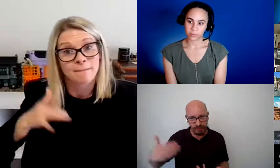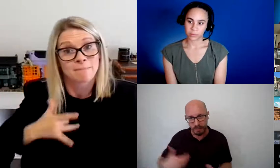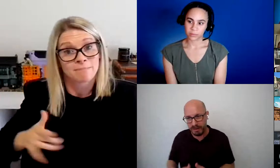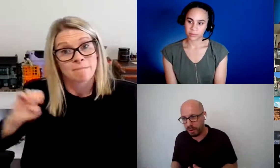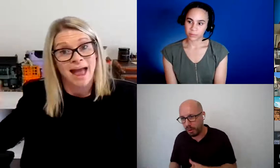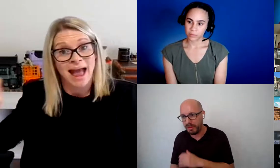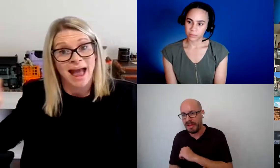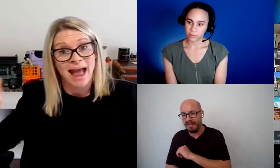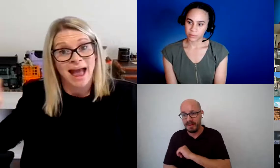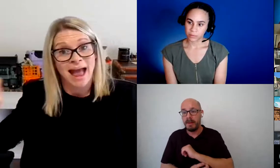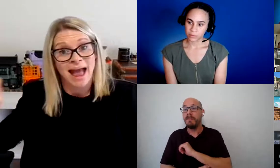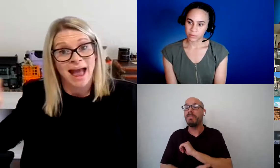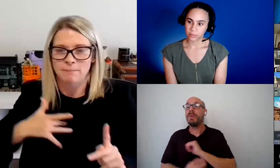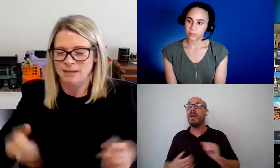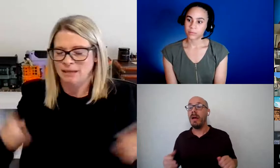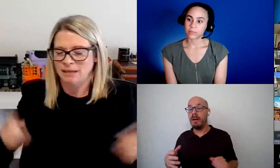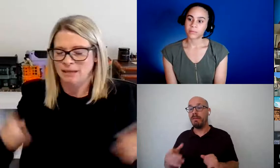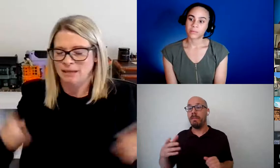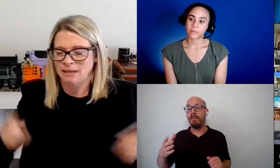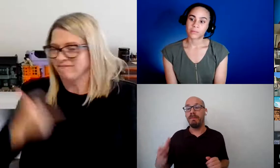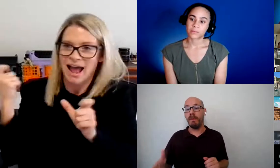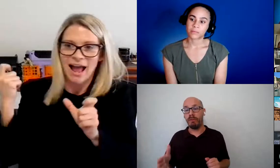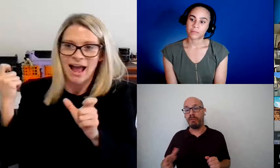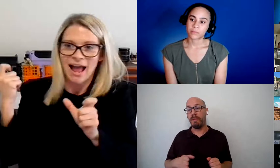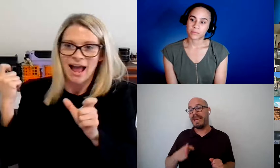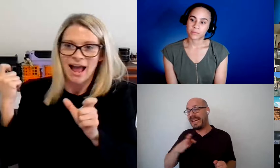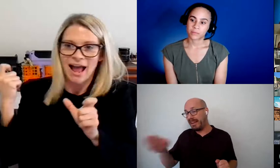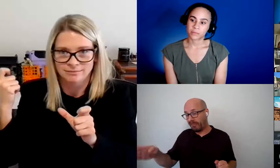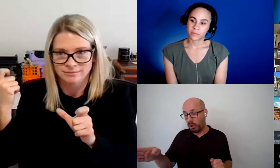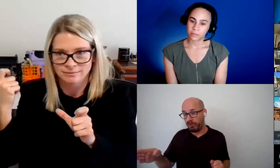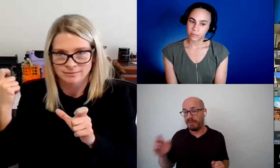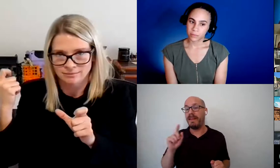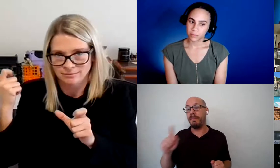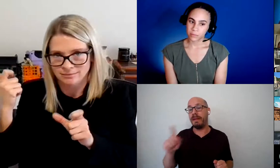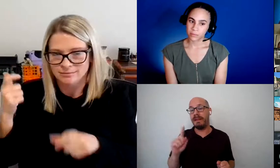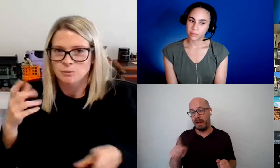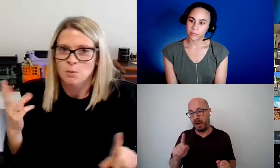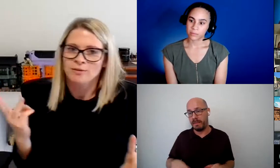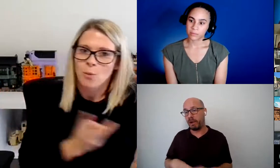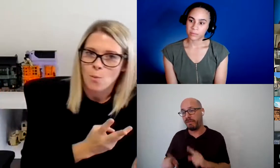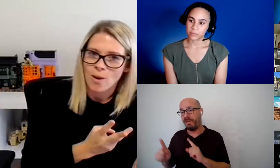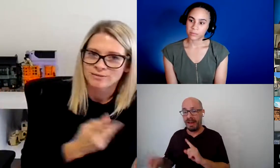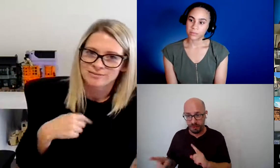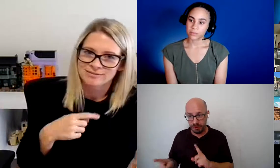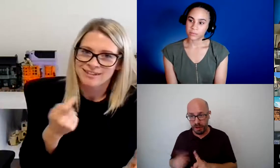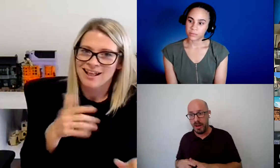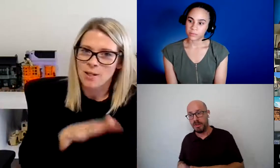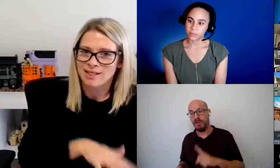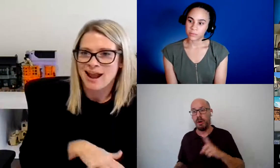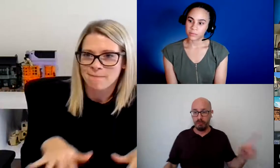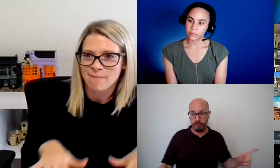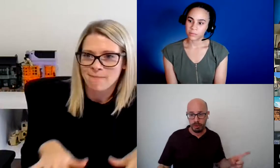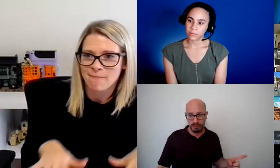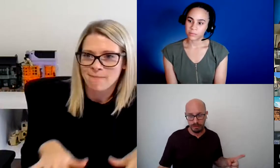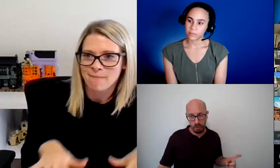accent from somebody from the Northeast, right? Folks from the East Coast typically sign much faster than those who come